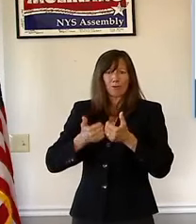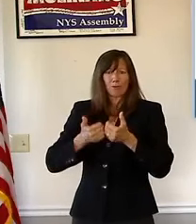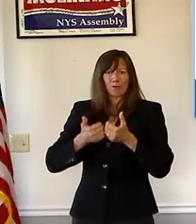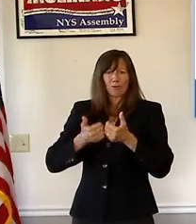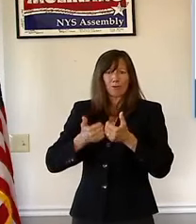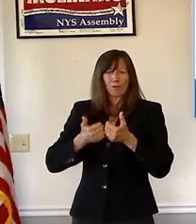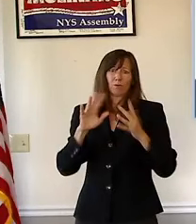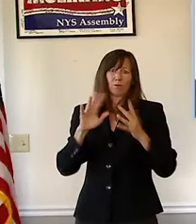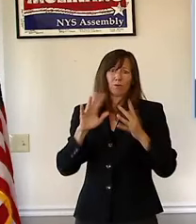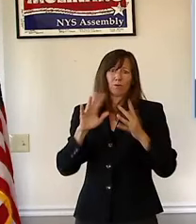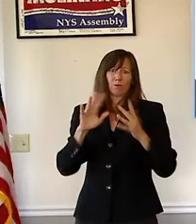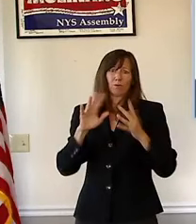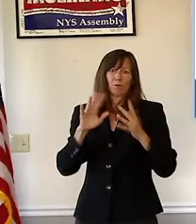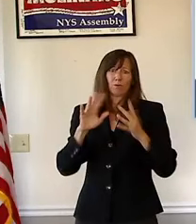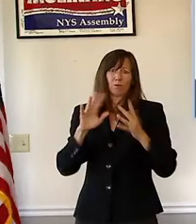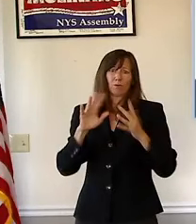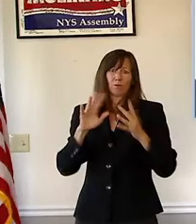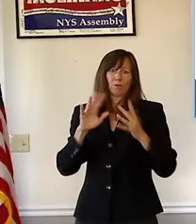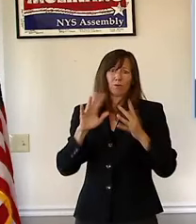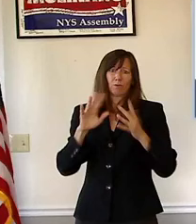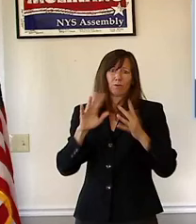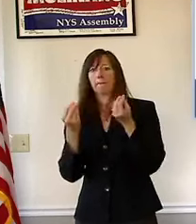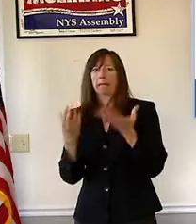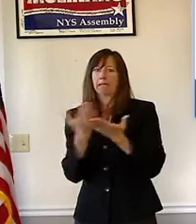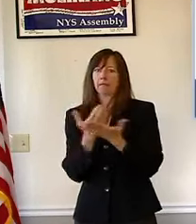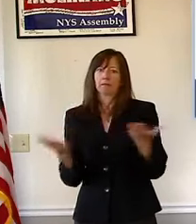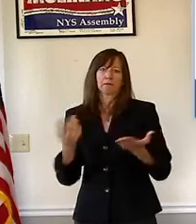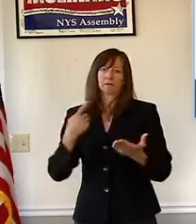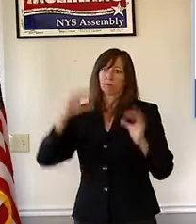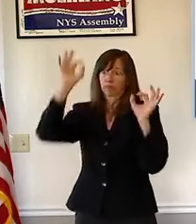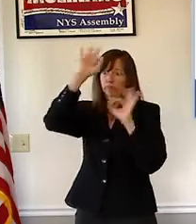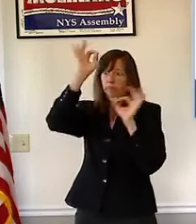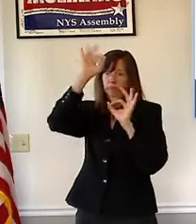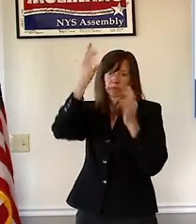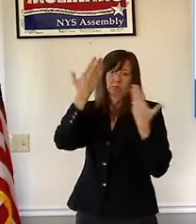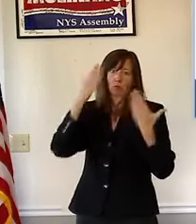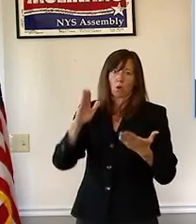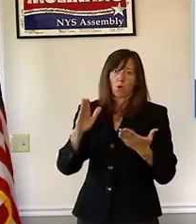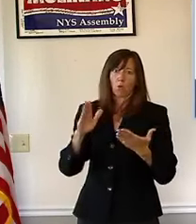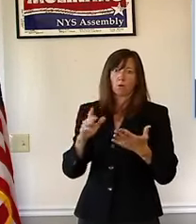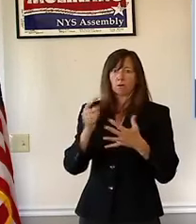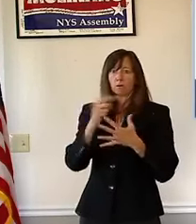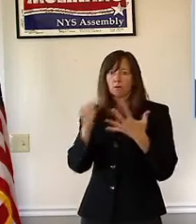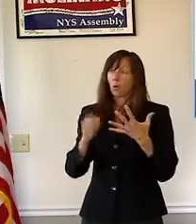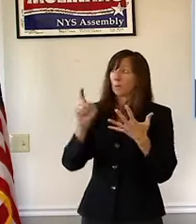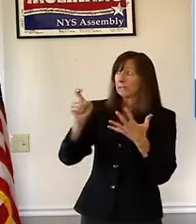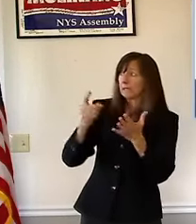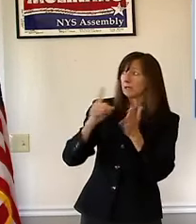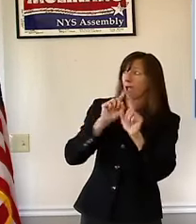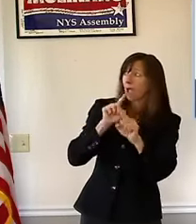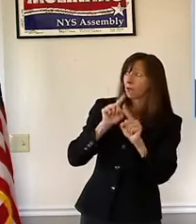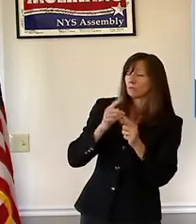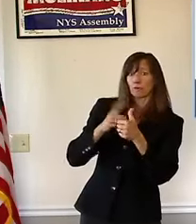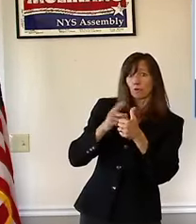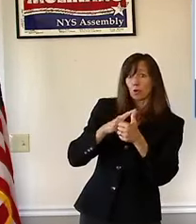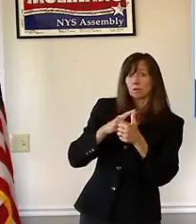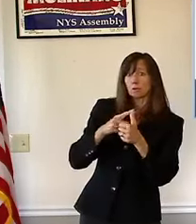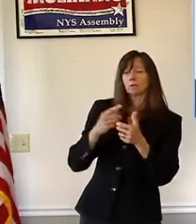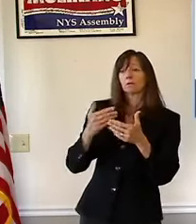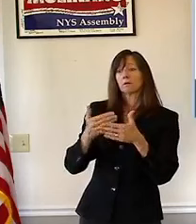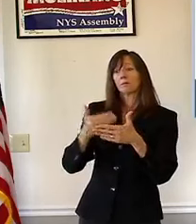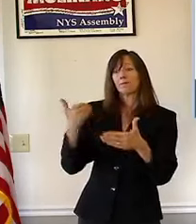there's a lot of unknowns that need to be sort of answered before we take the next step. But as you mentioned, I